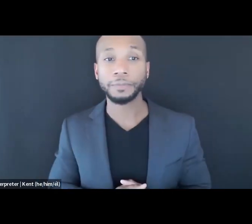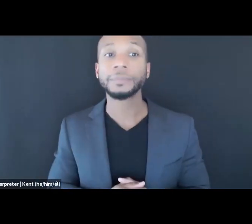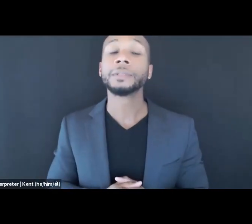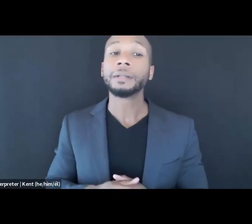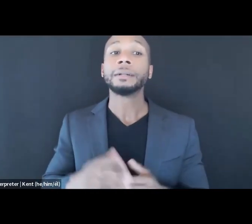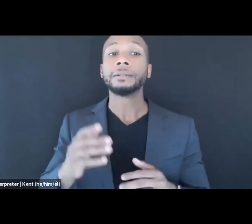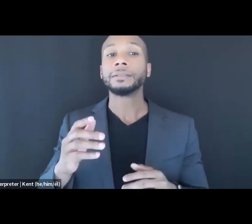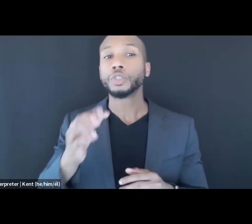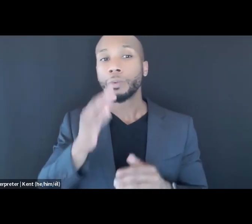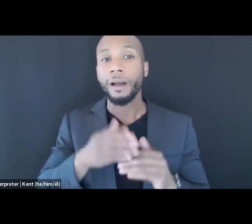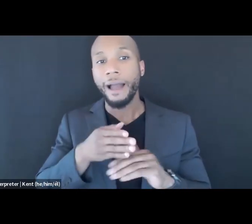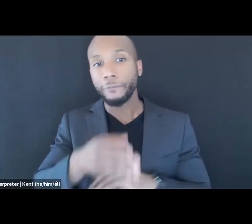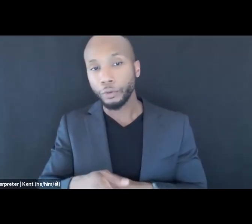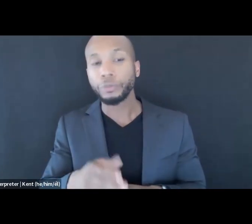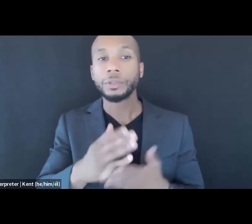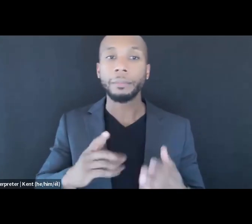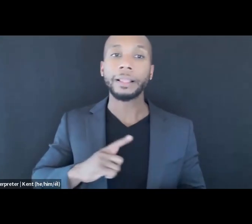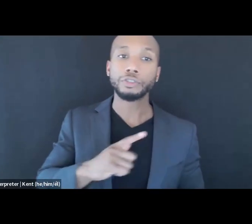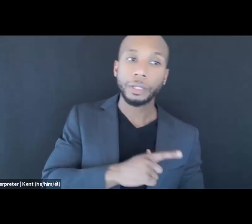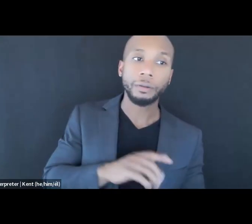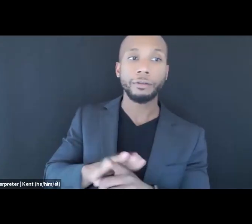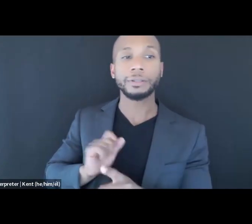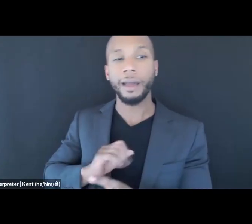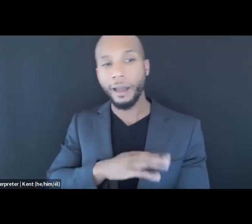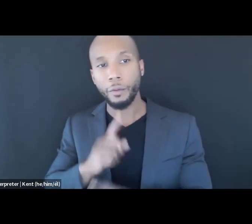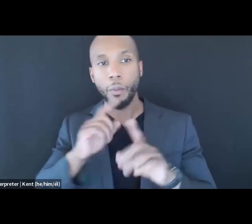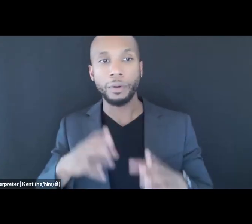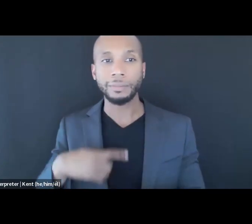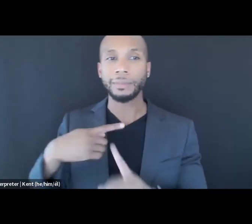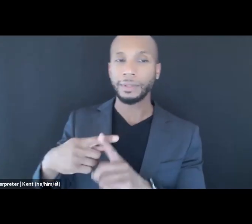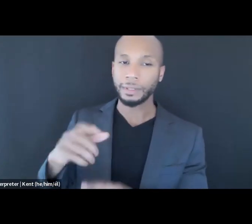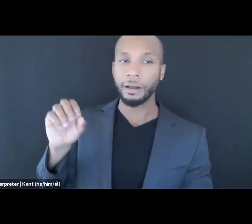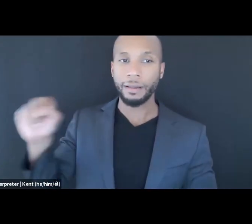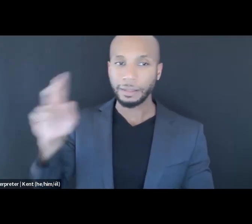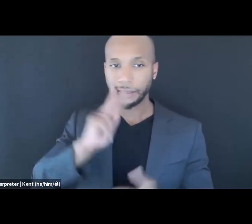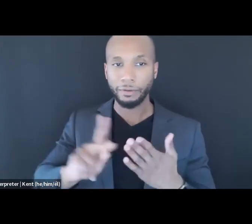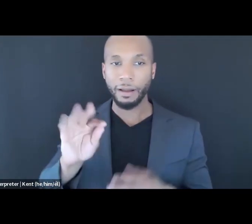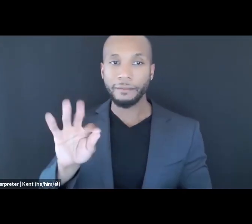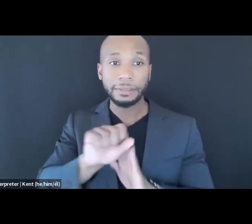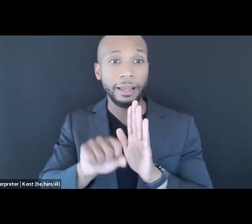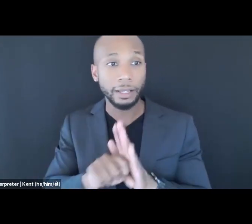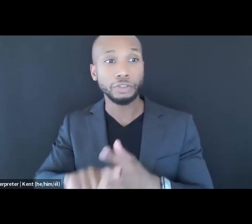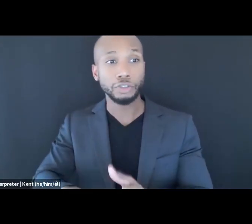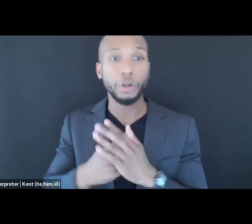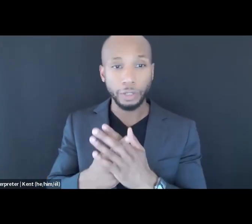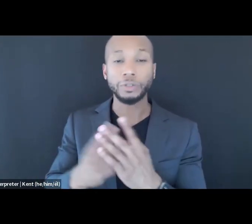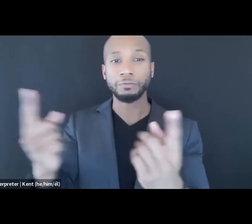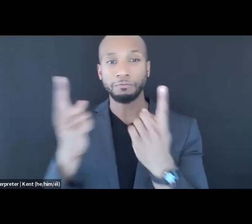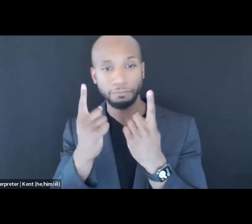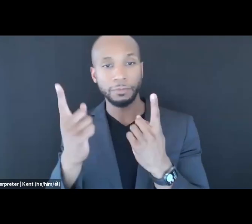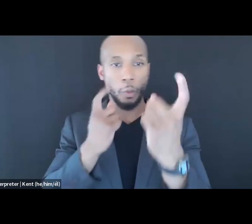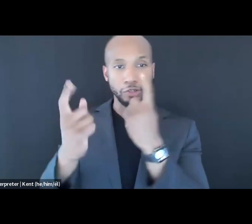some legislators, their staff, reporters, and even the Connecticut Secretary of State started to ask